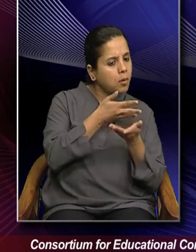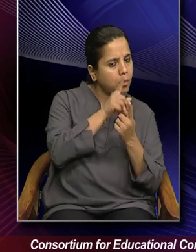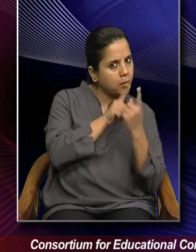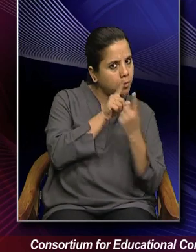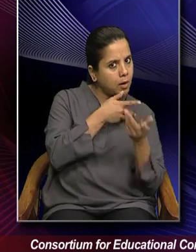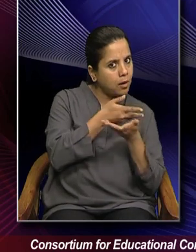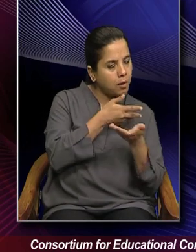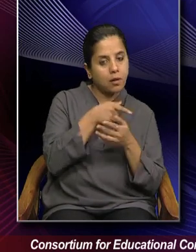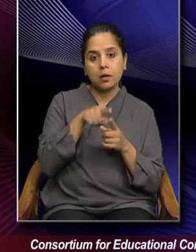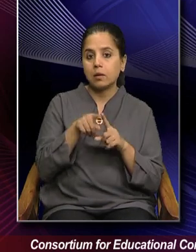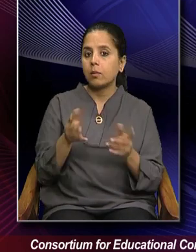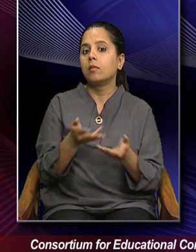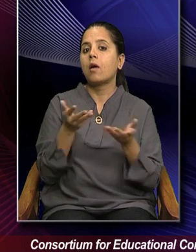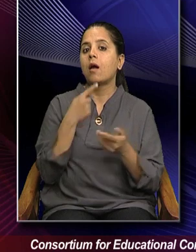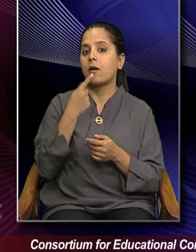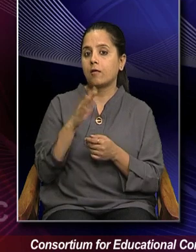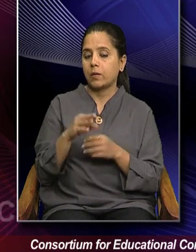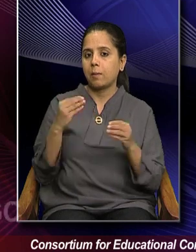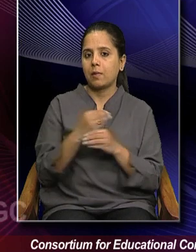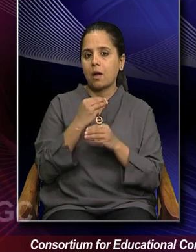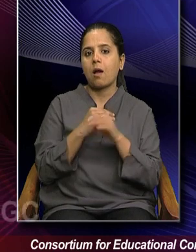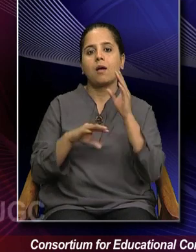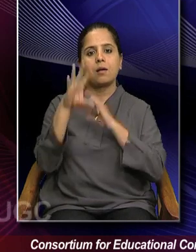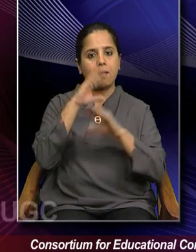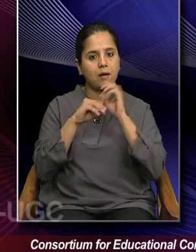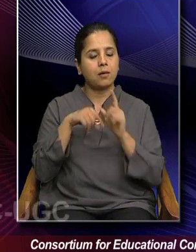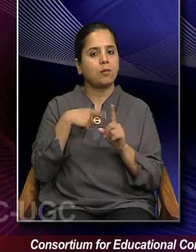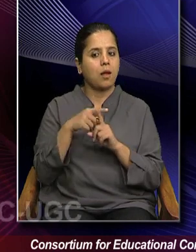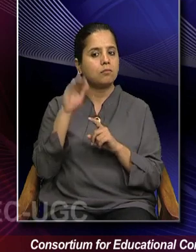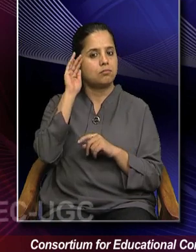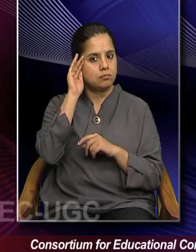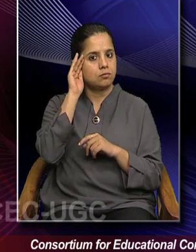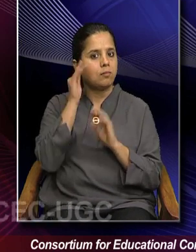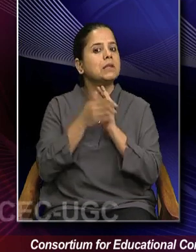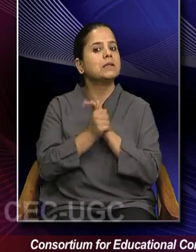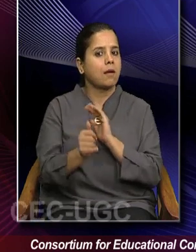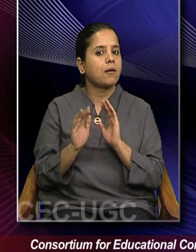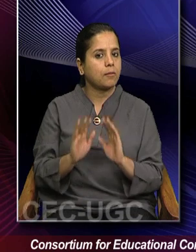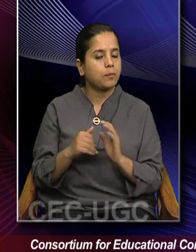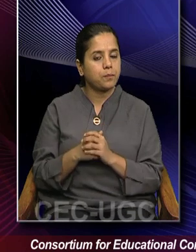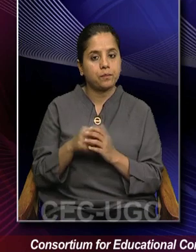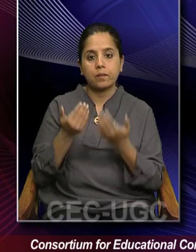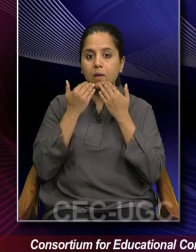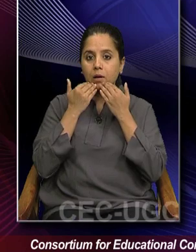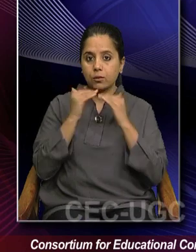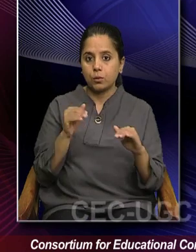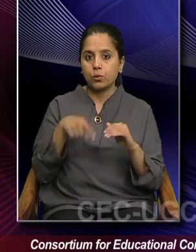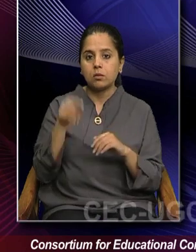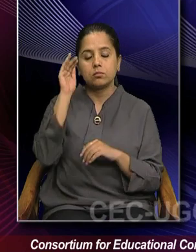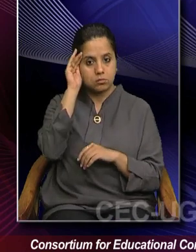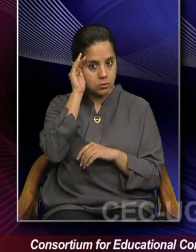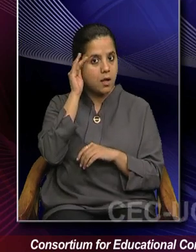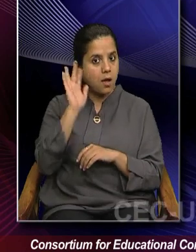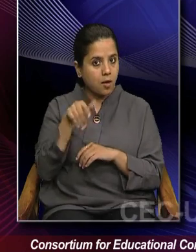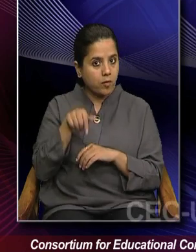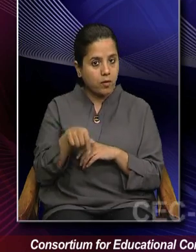It also promotes the peer learning and the listening skills. The students listen to